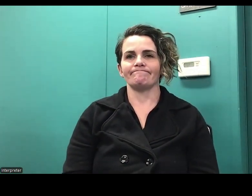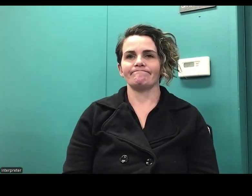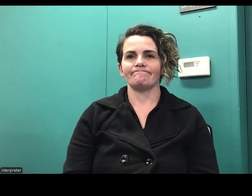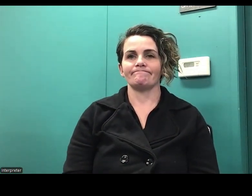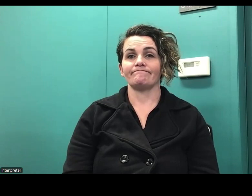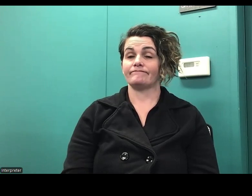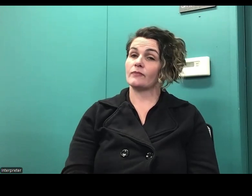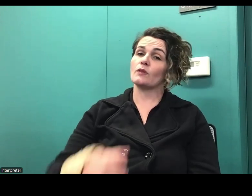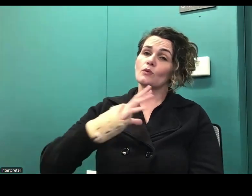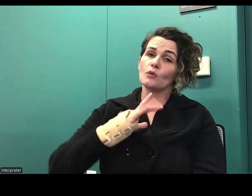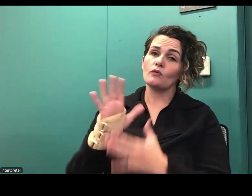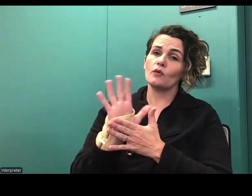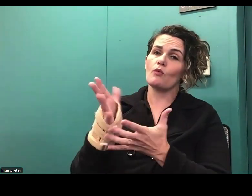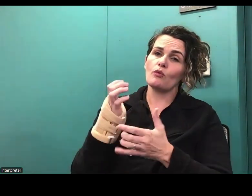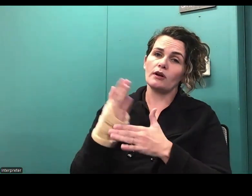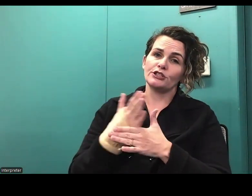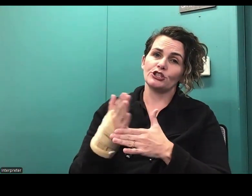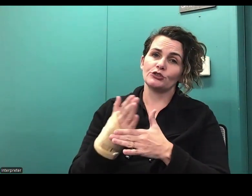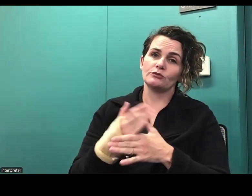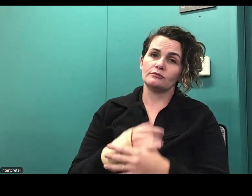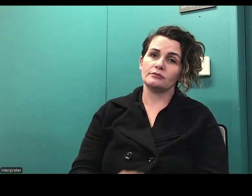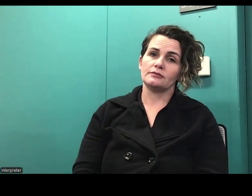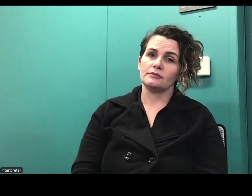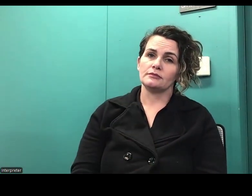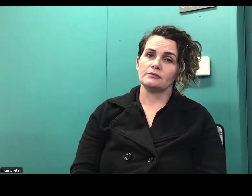There's a cool video I wanted to share.